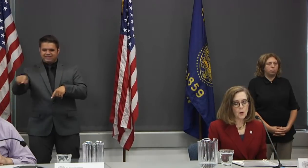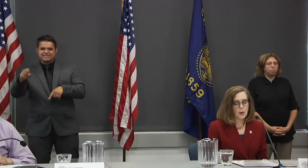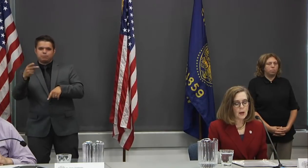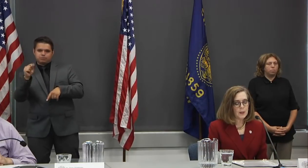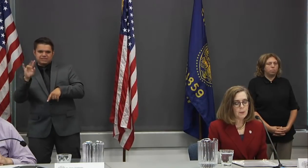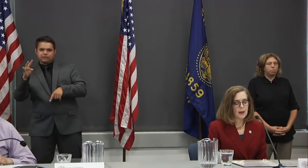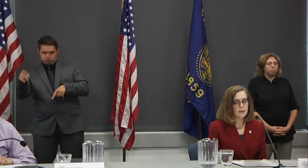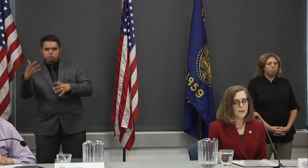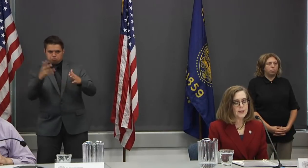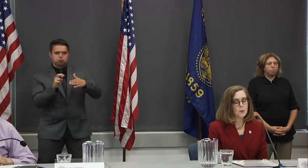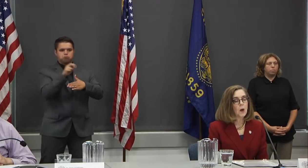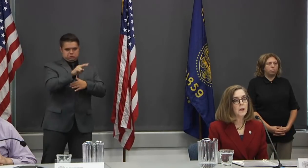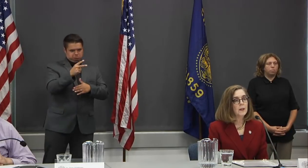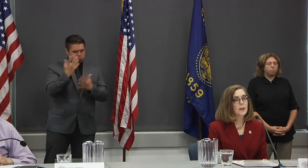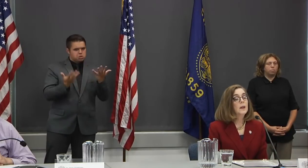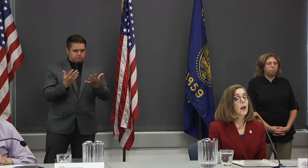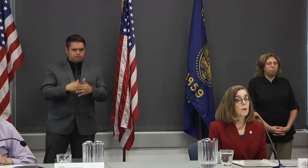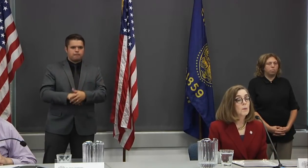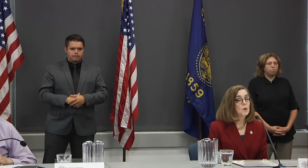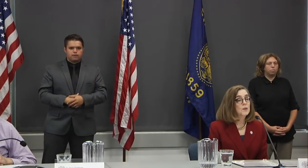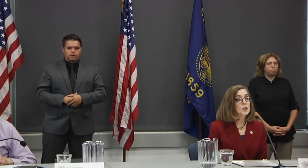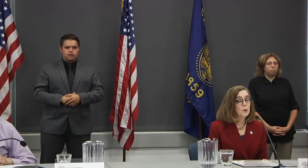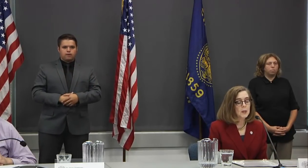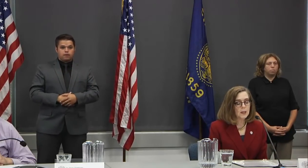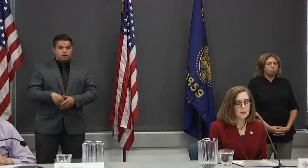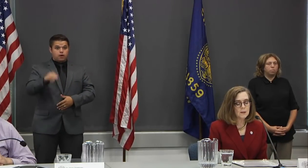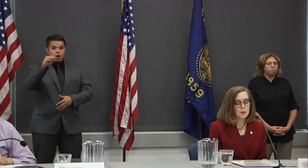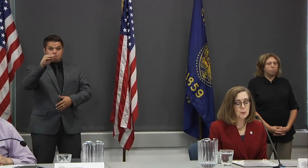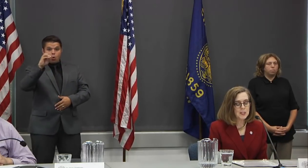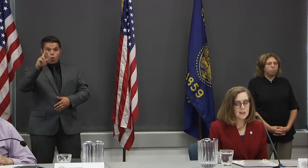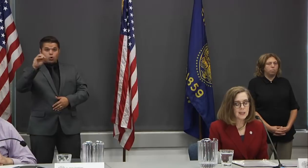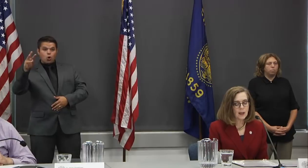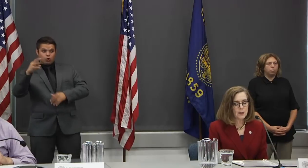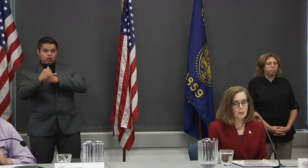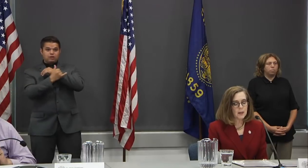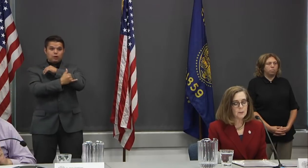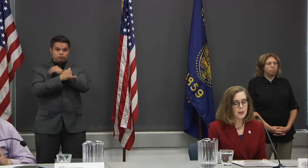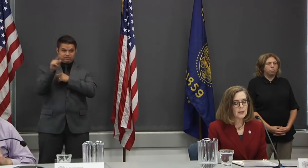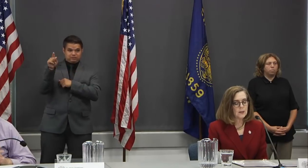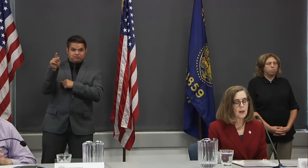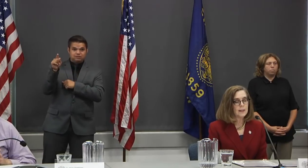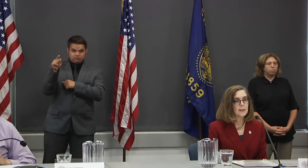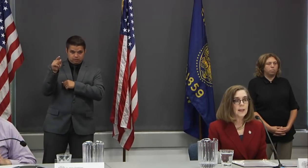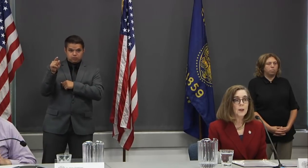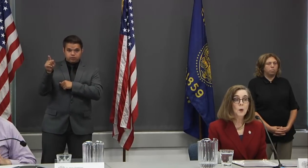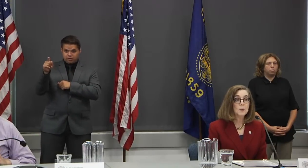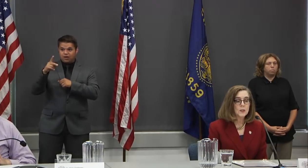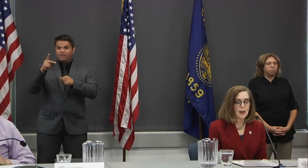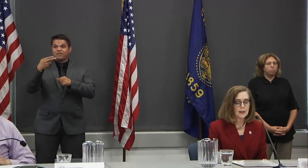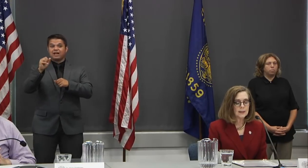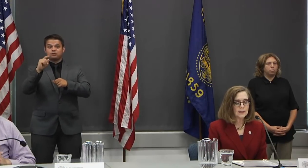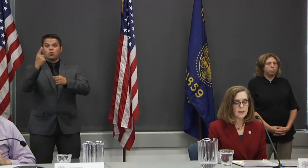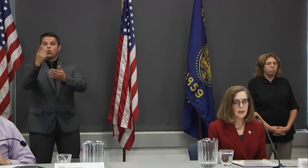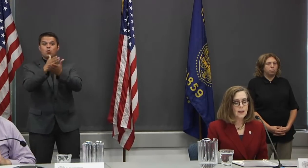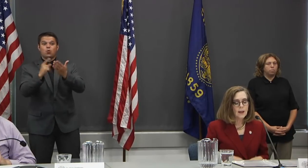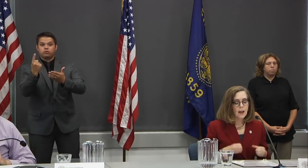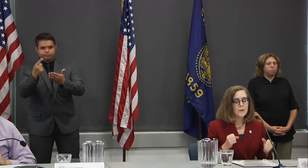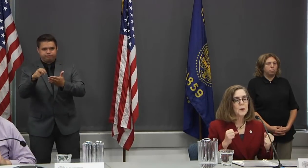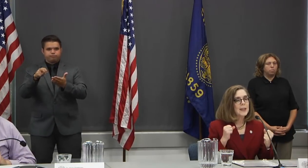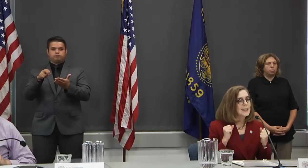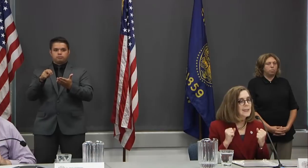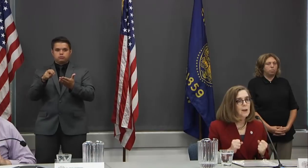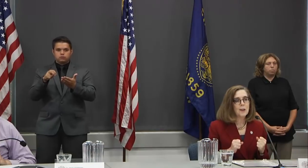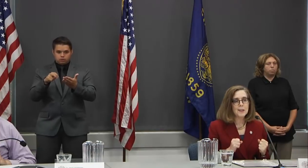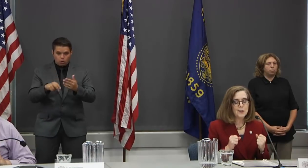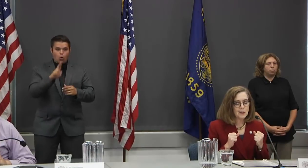moved Morrow County back to Phase 1 and moved Umatilla County back to baseline stay-at-home status.